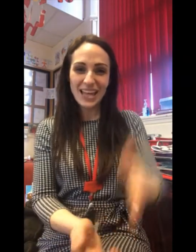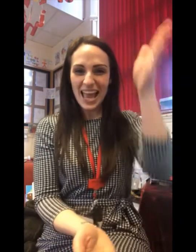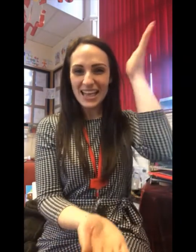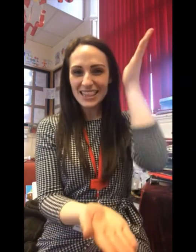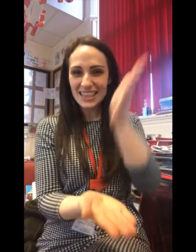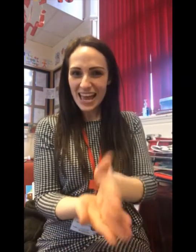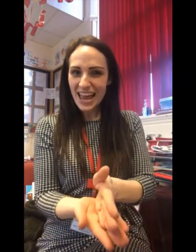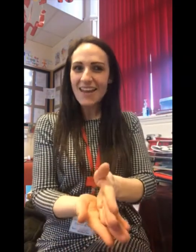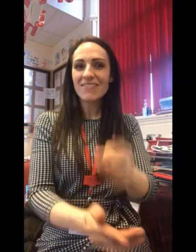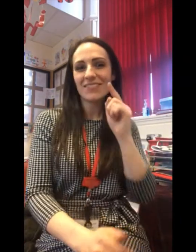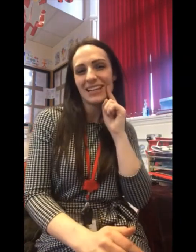They're really